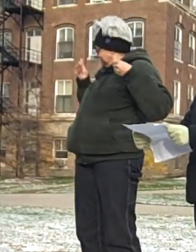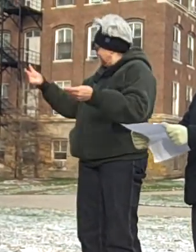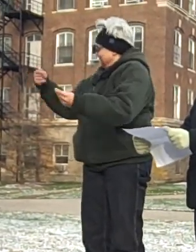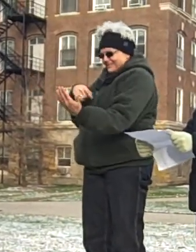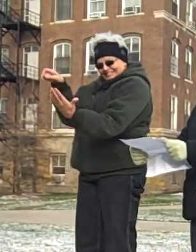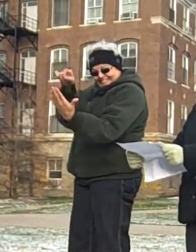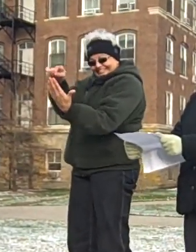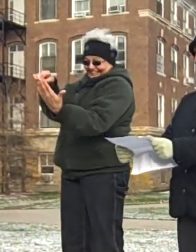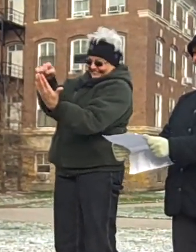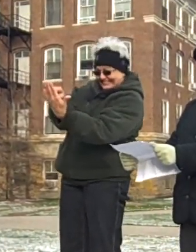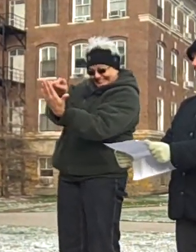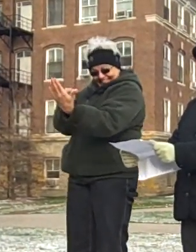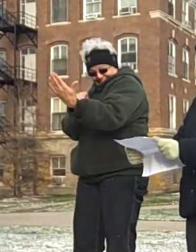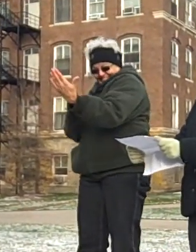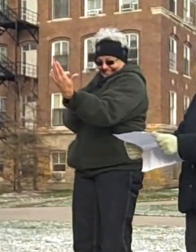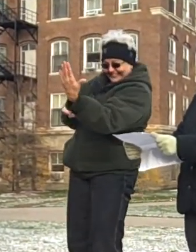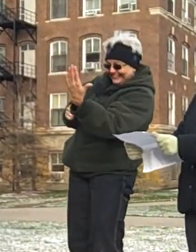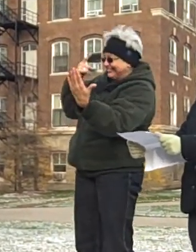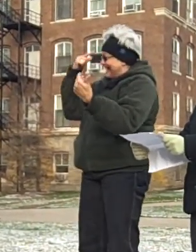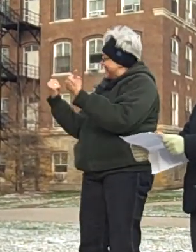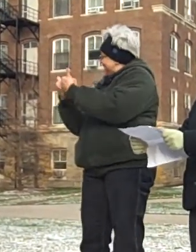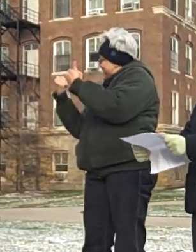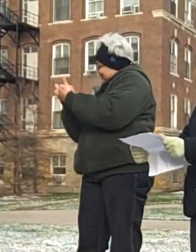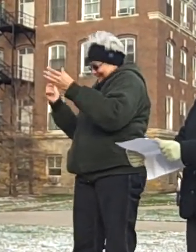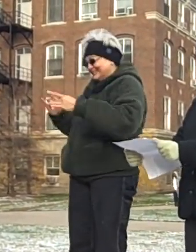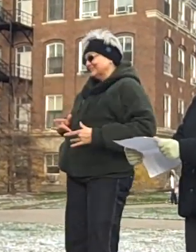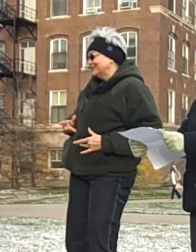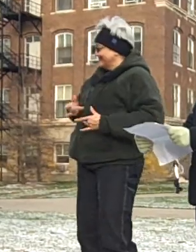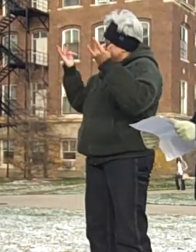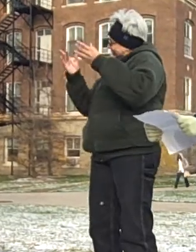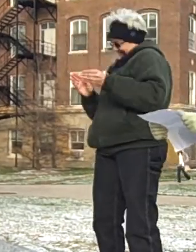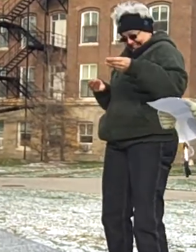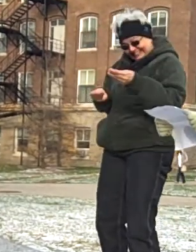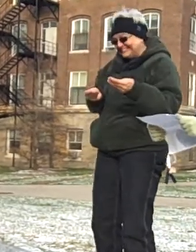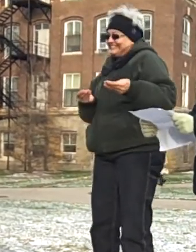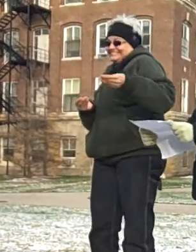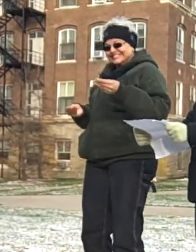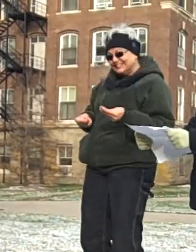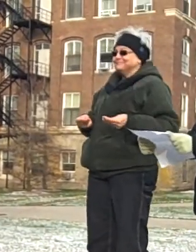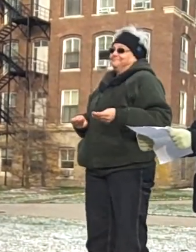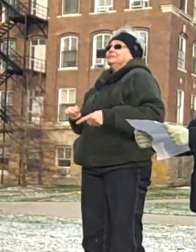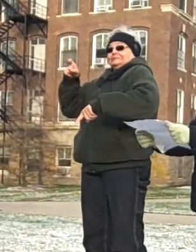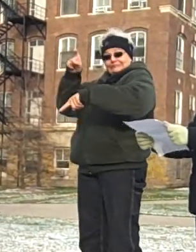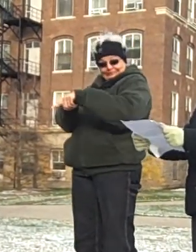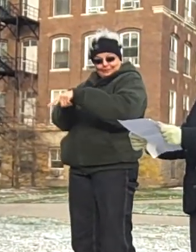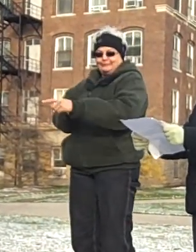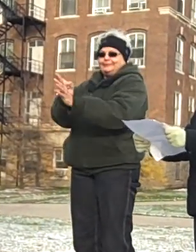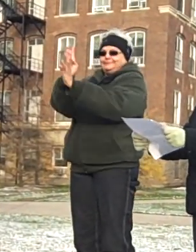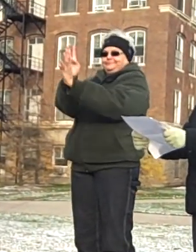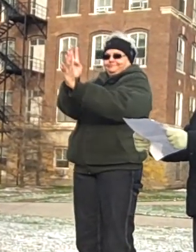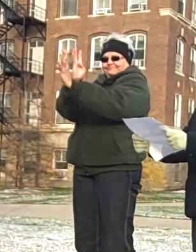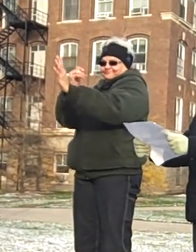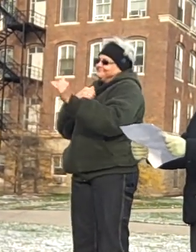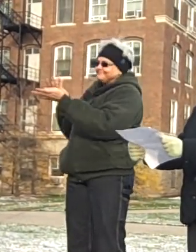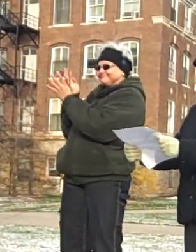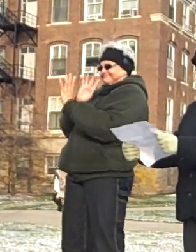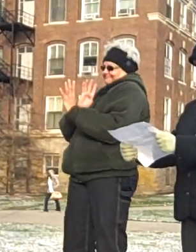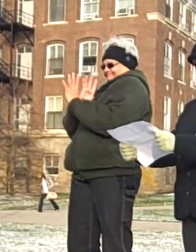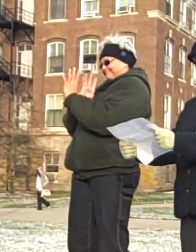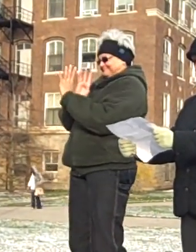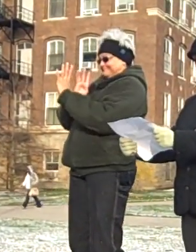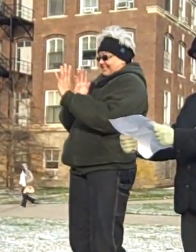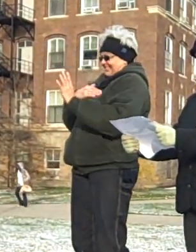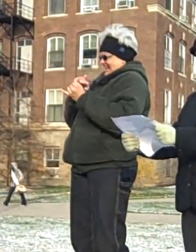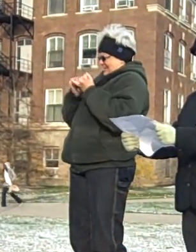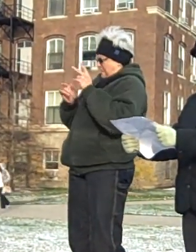right on past me. So I filled out that paper thinking it was a game, and I was all excited. And when it came time for us to